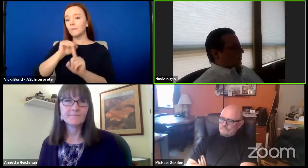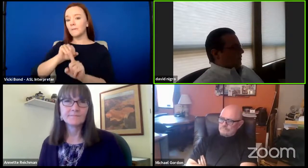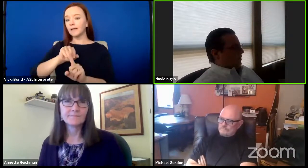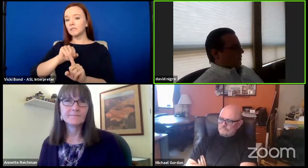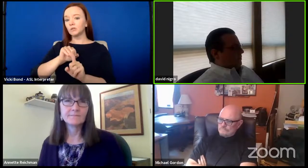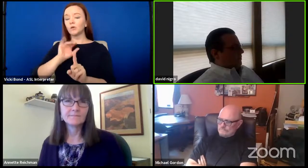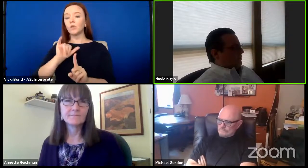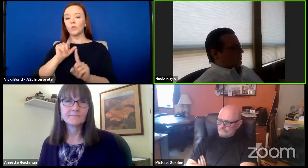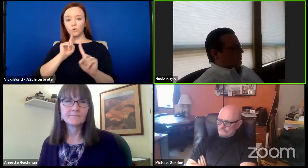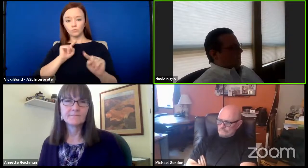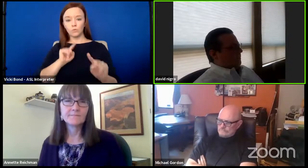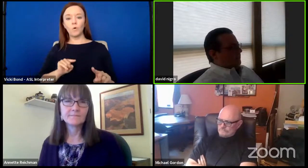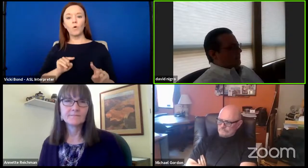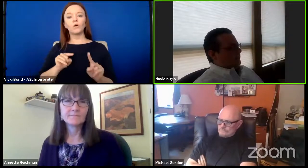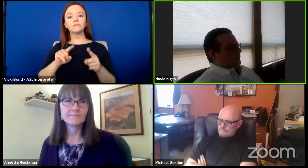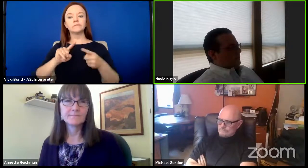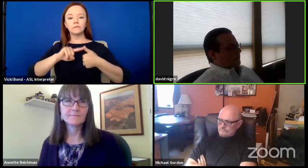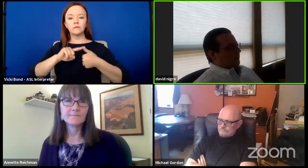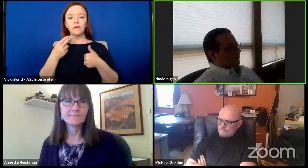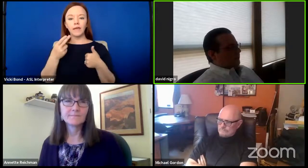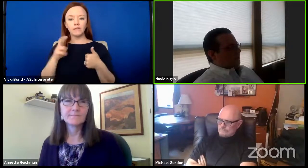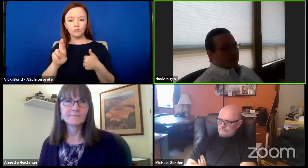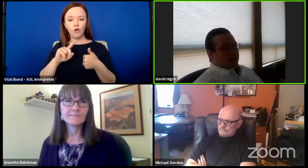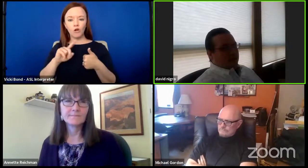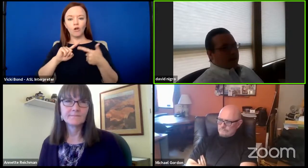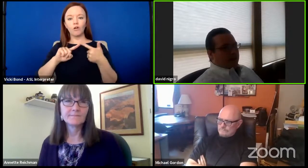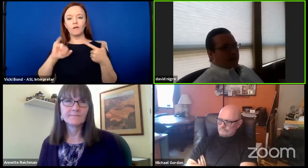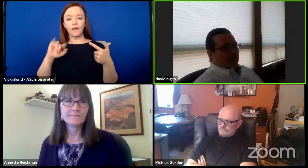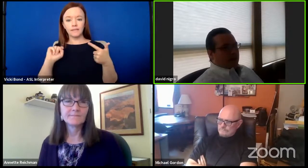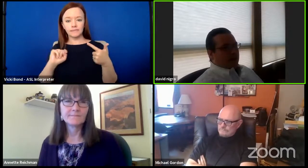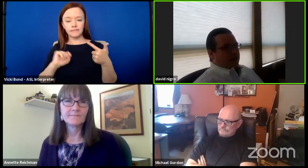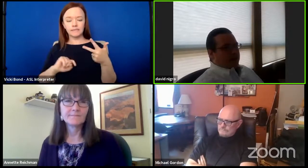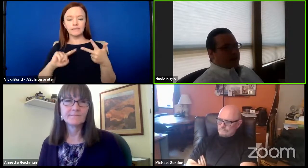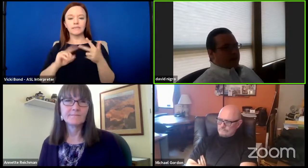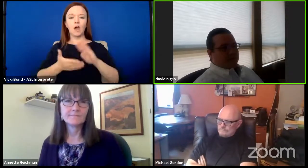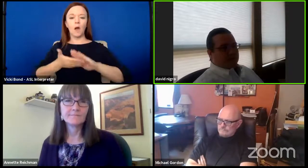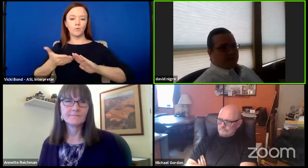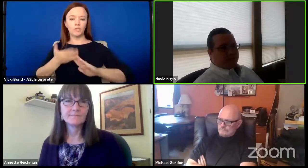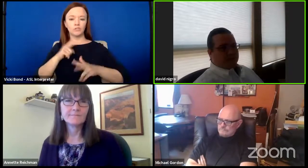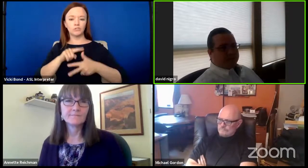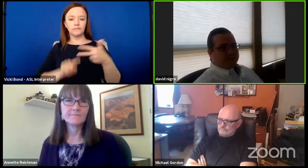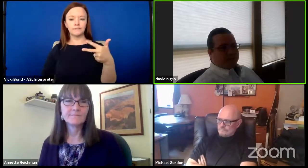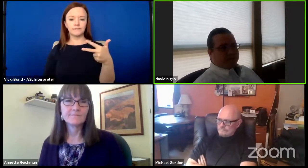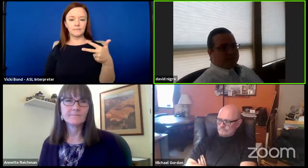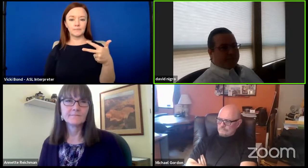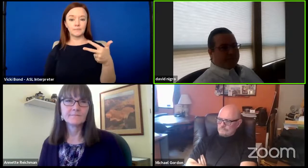were from Human Resources, Information Technology, and Operations.